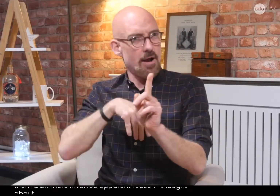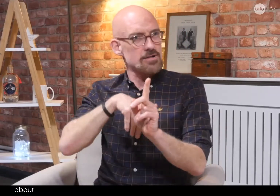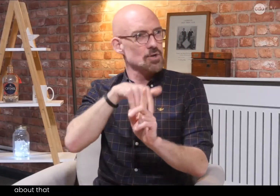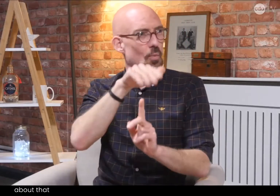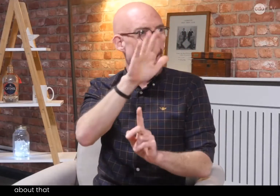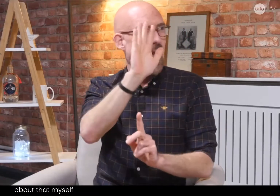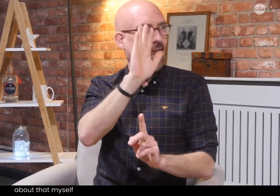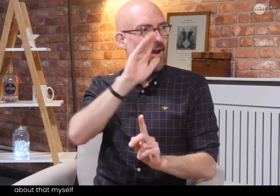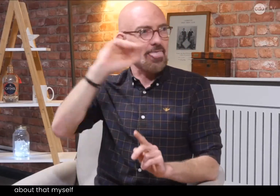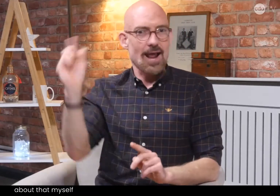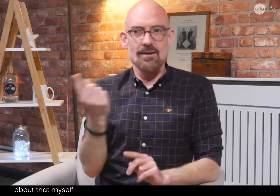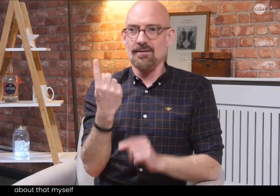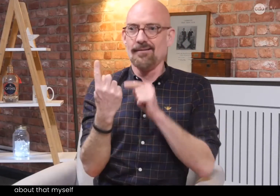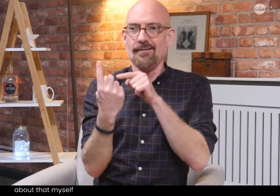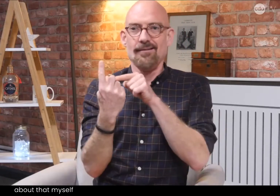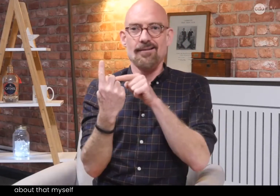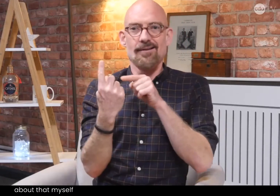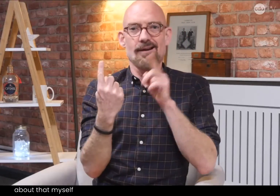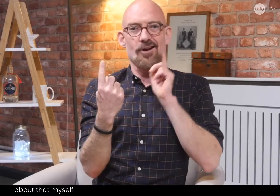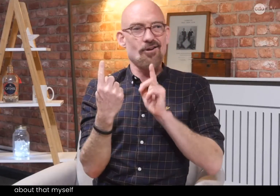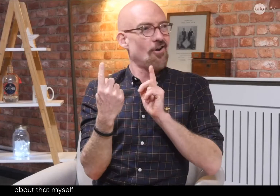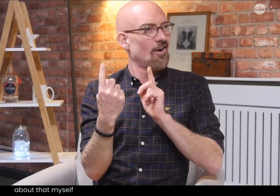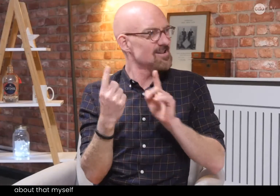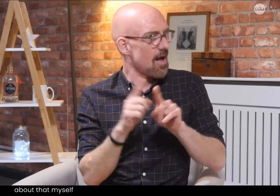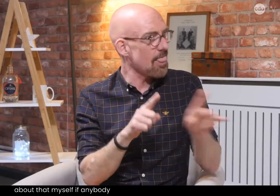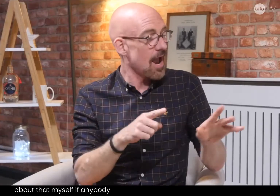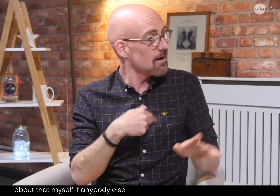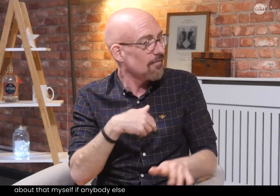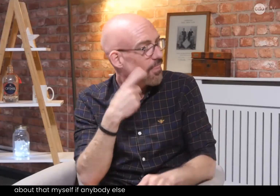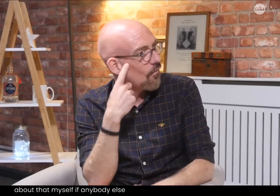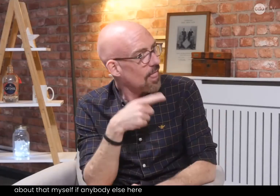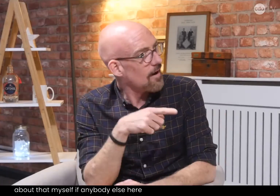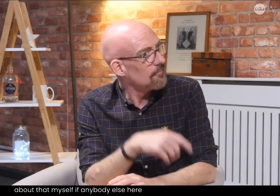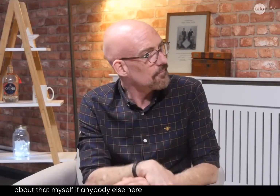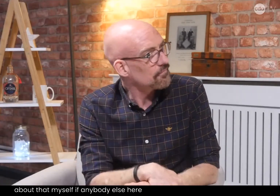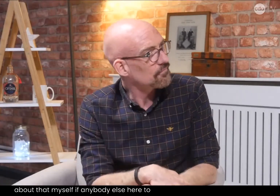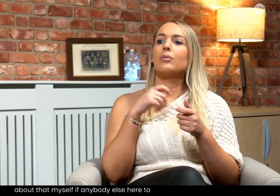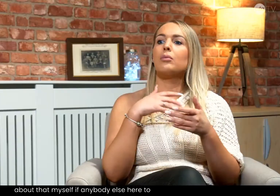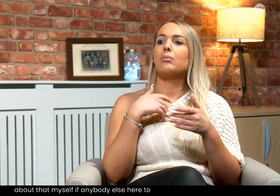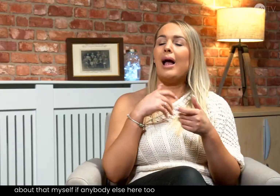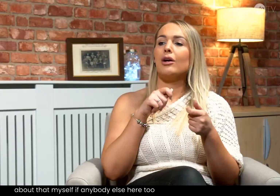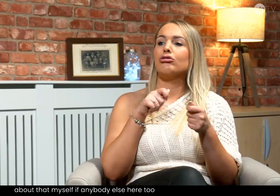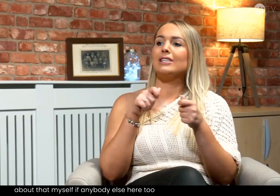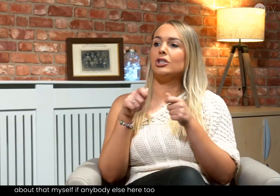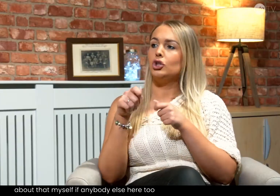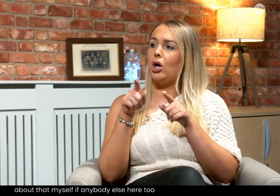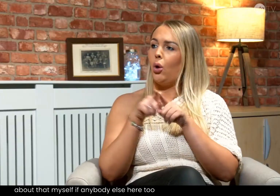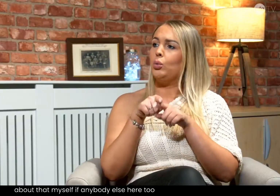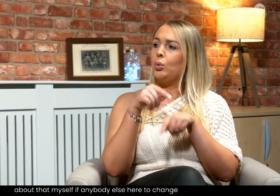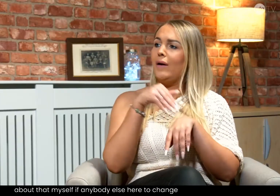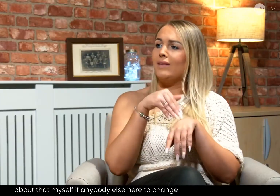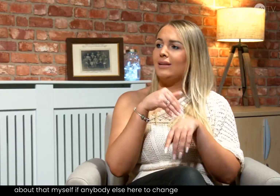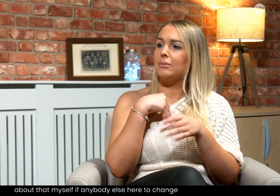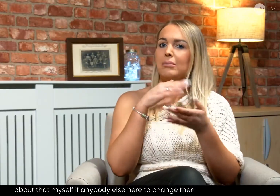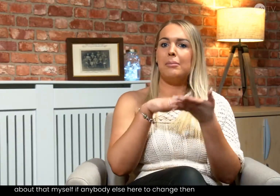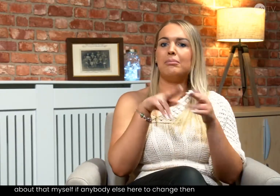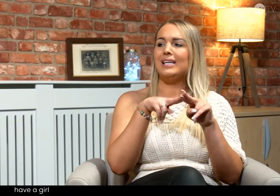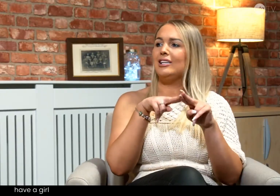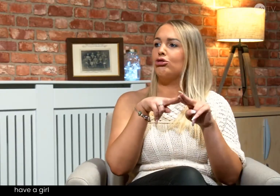I was to have a son who was to pass away and then to then have a girl in their place, that's kind of